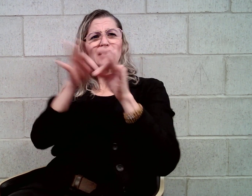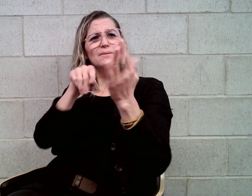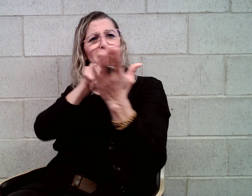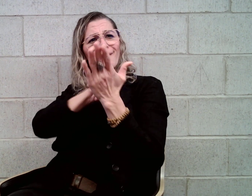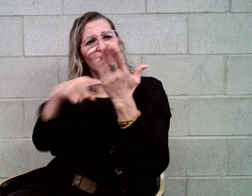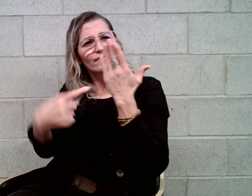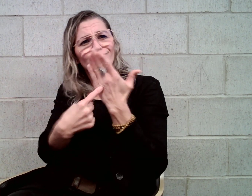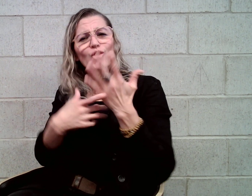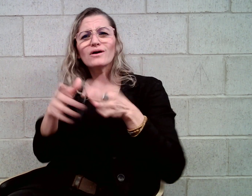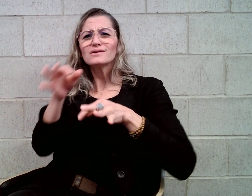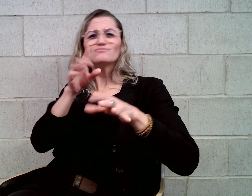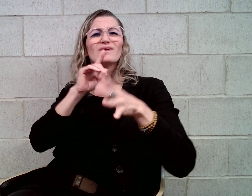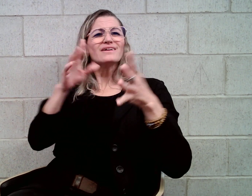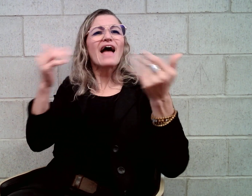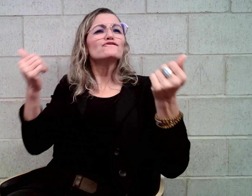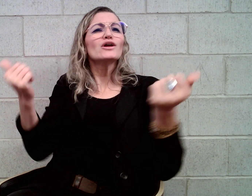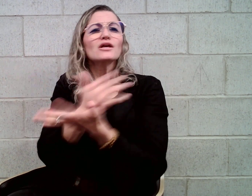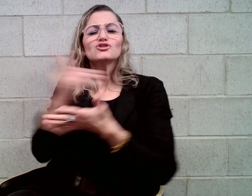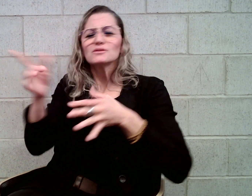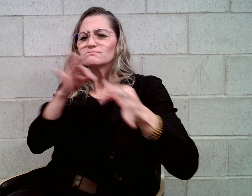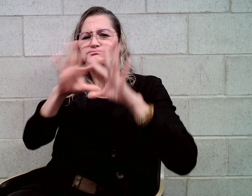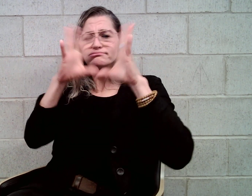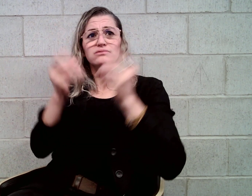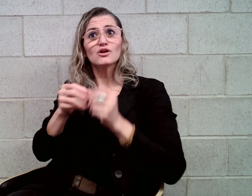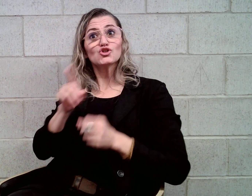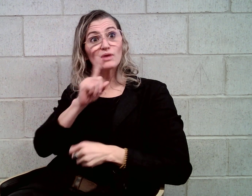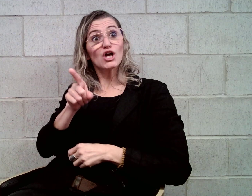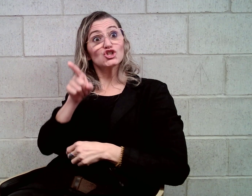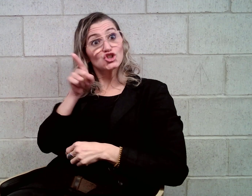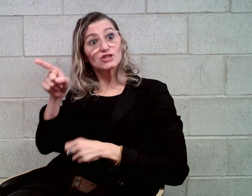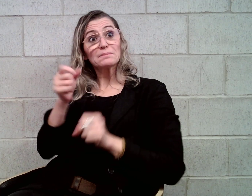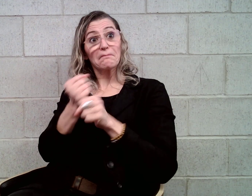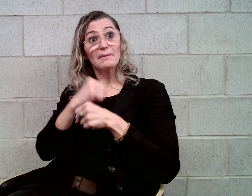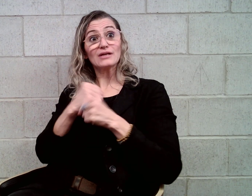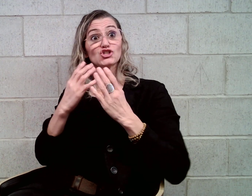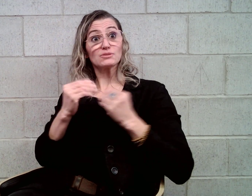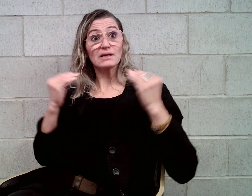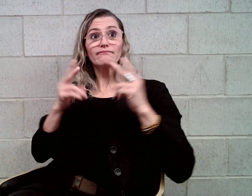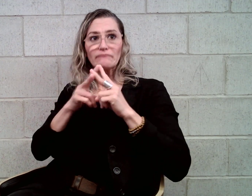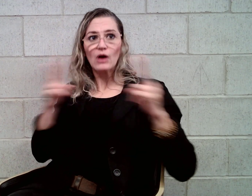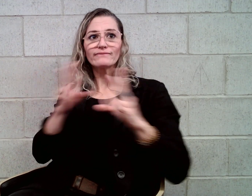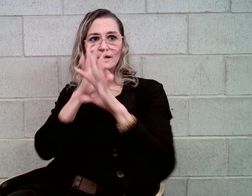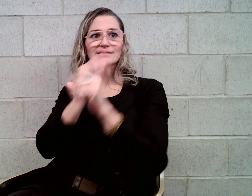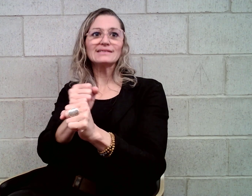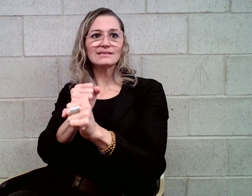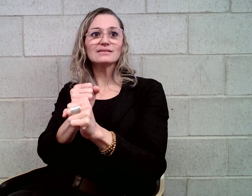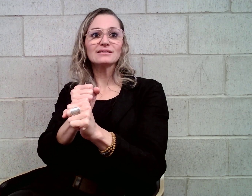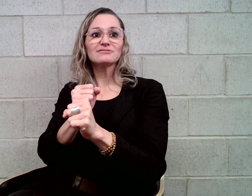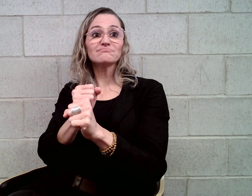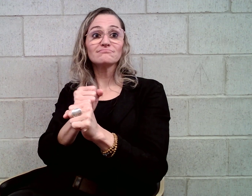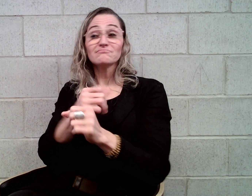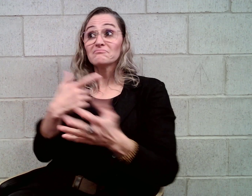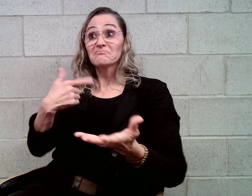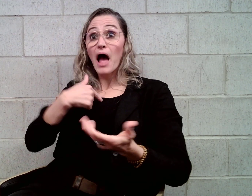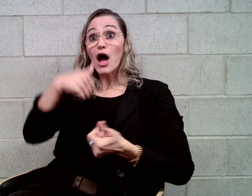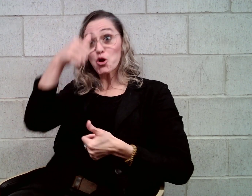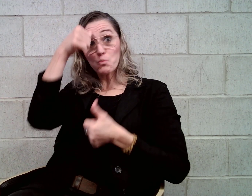translation that explained some of the vocabulary, some of the metaphors, my teacher was able to use